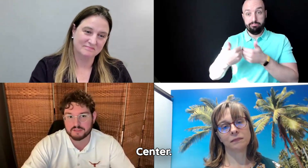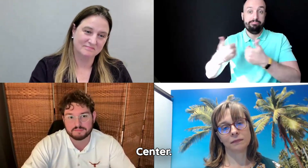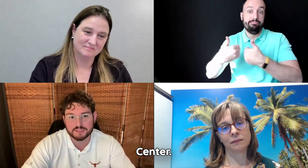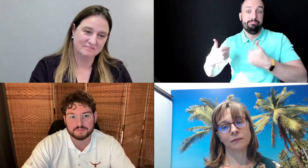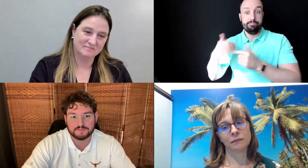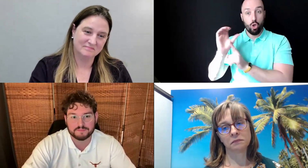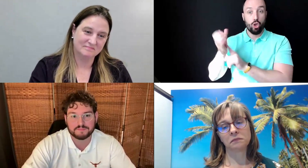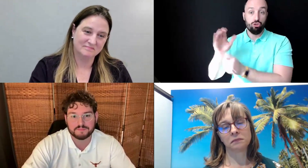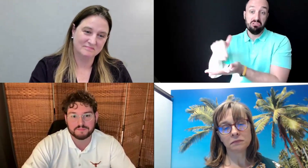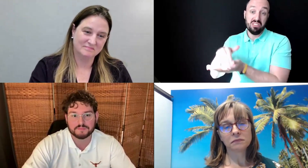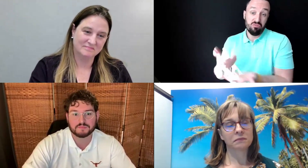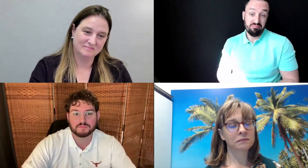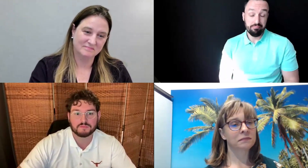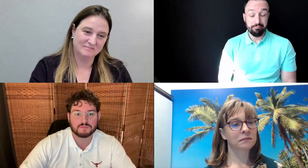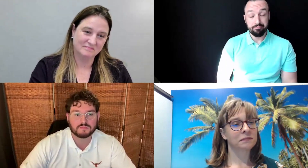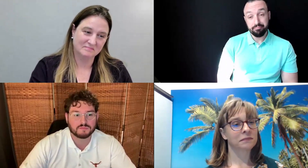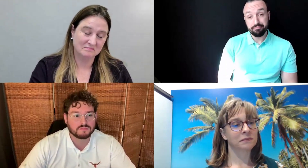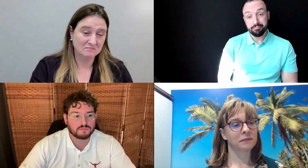cultural center.